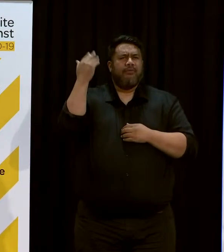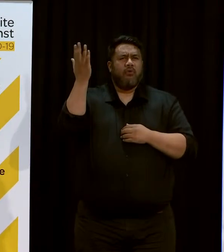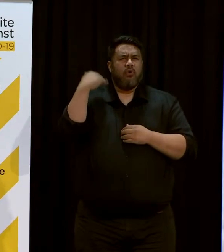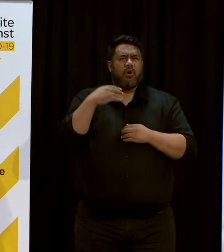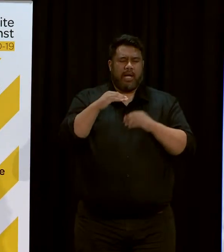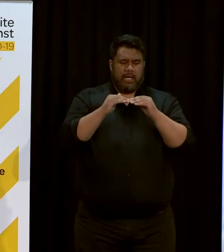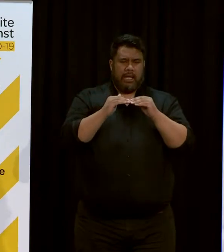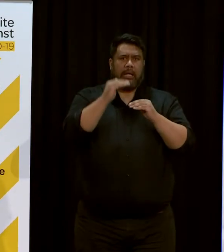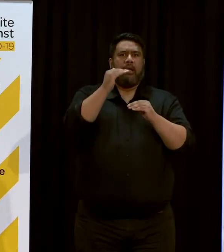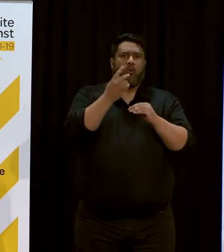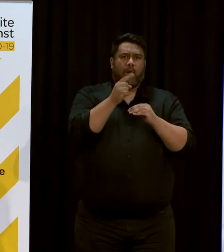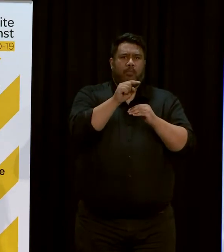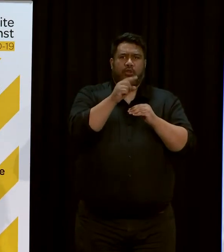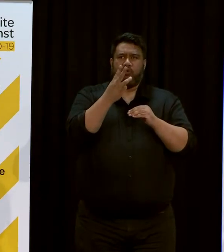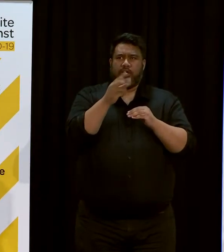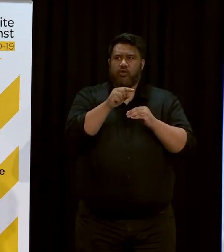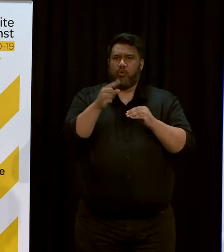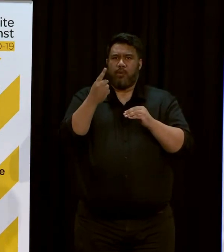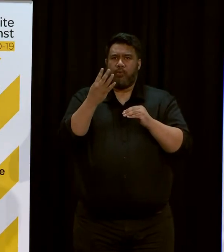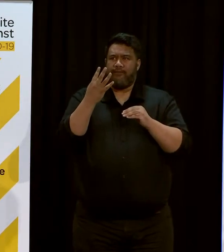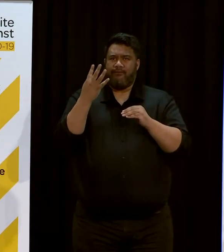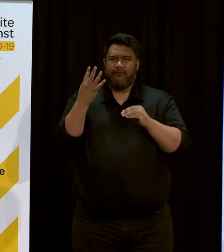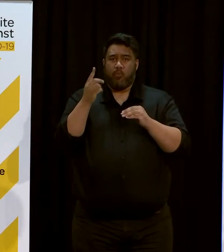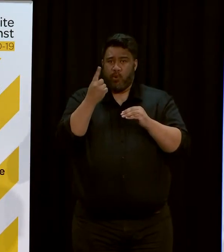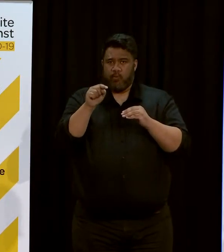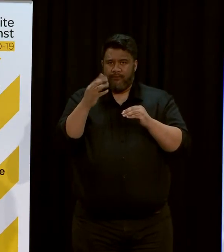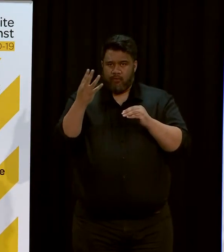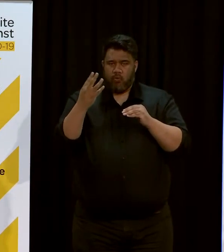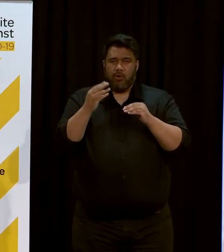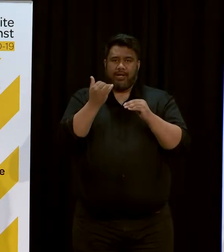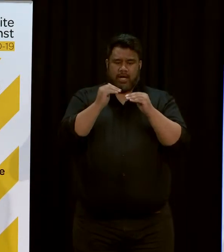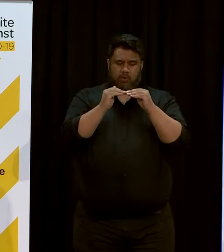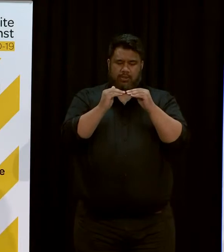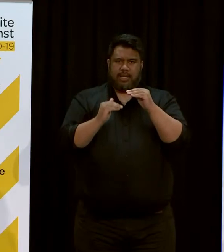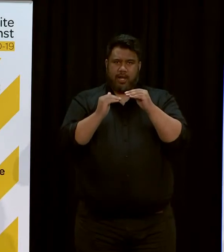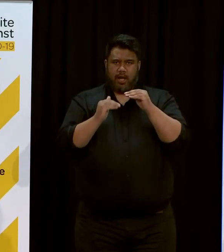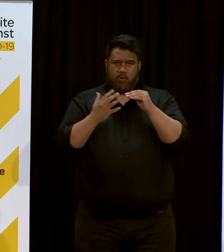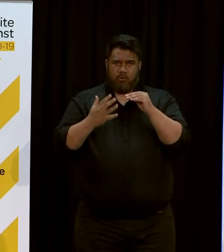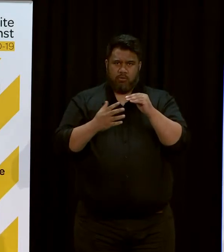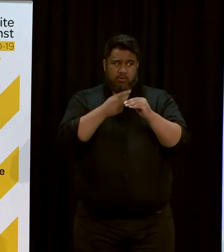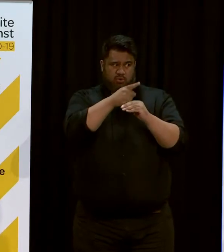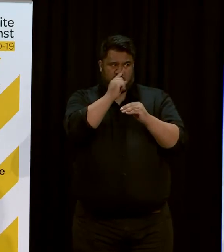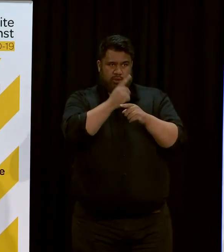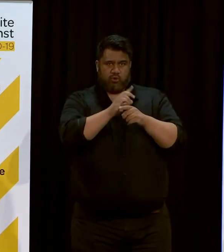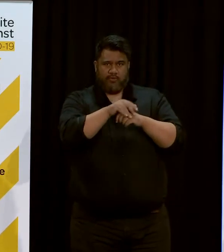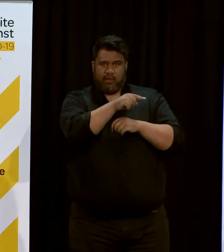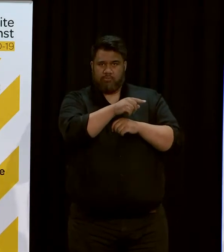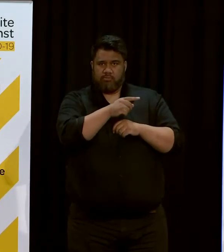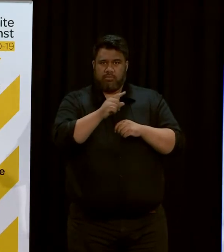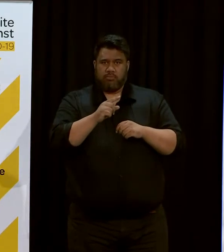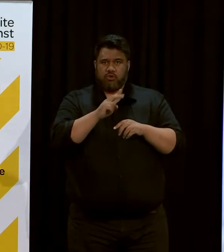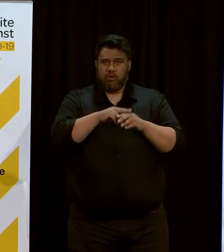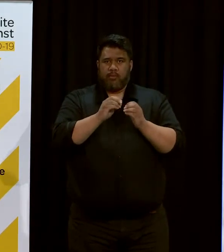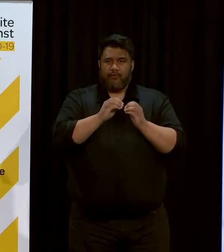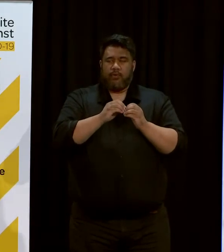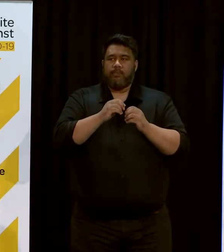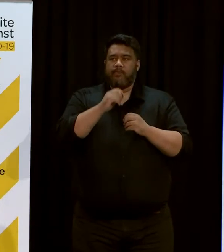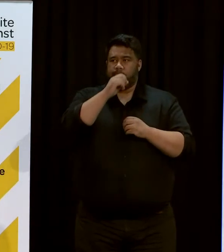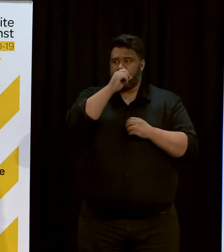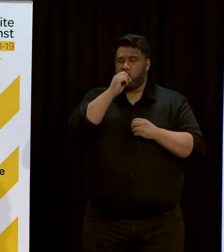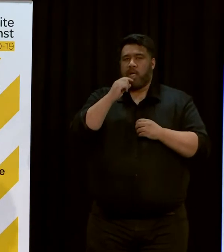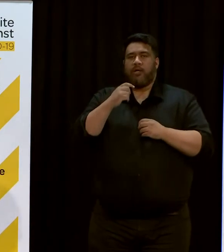1.3 and 1.4. It's looking like it's come down a bit more recently. I'll let Dr. Bloomfield speak to that because I received modelling that has